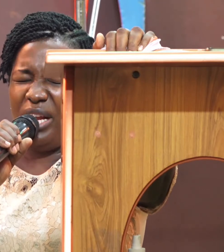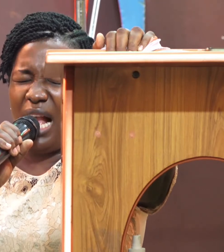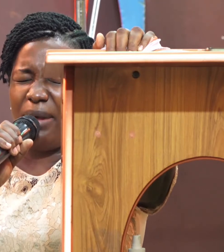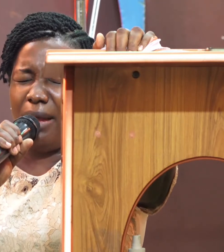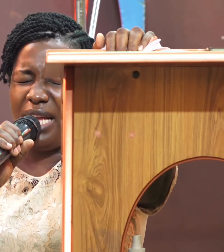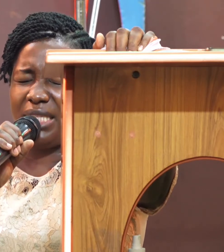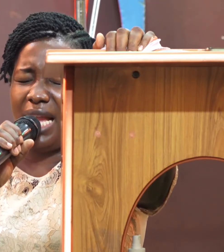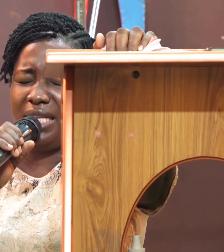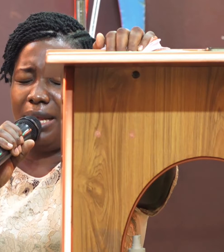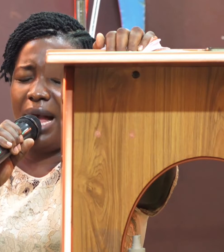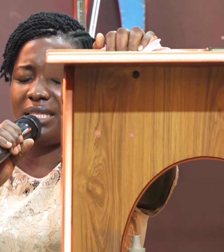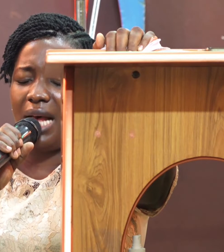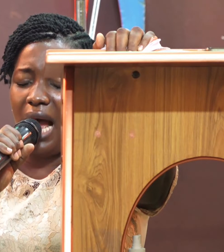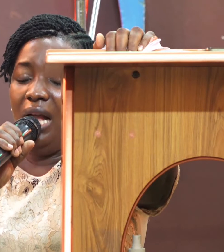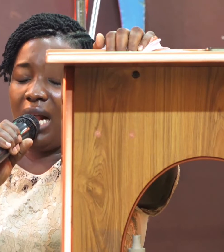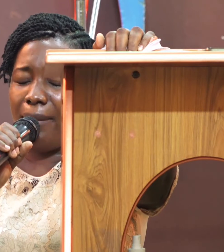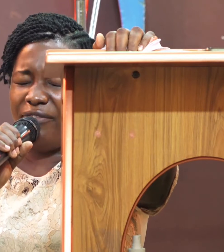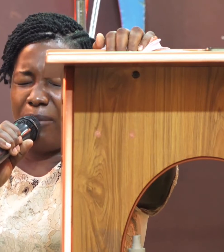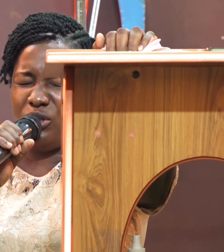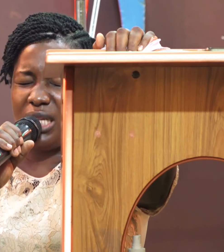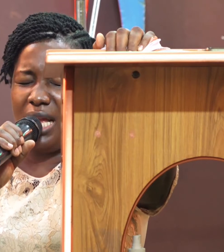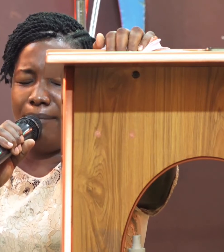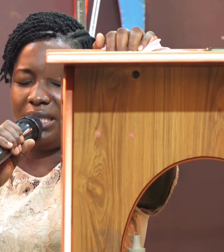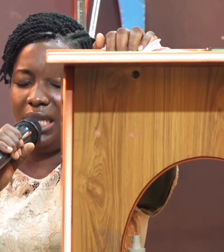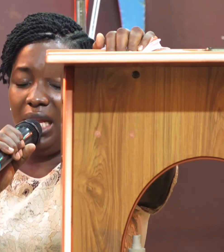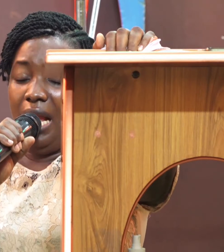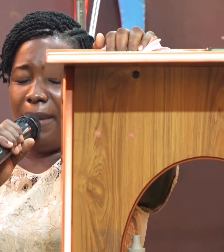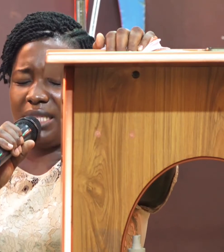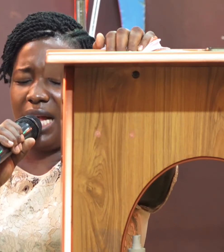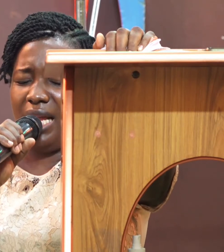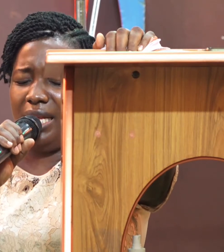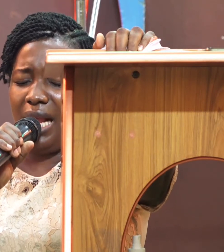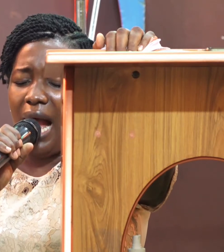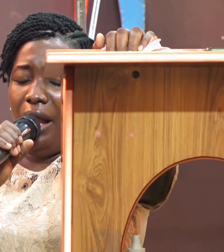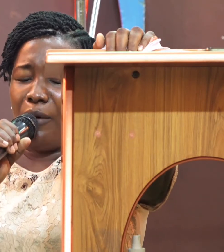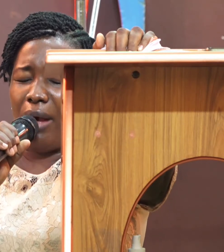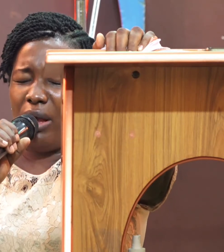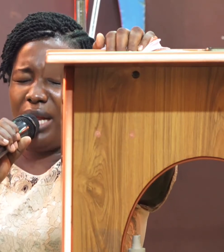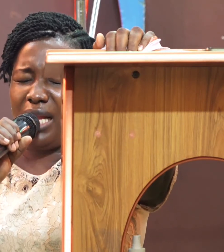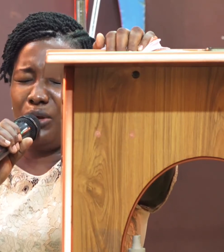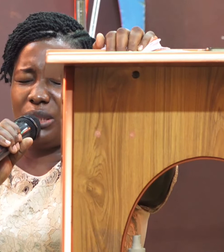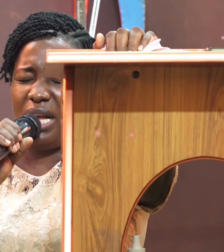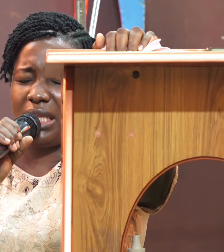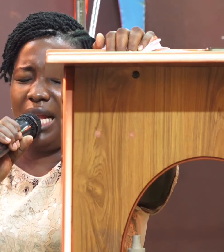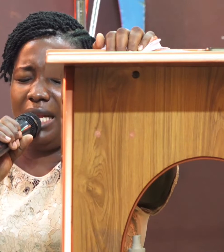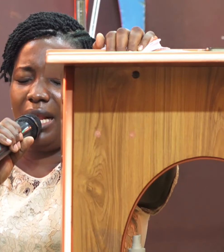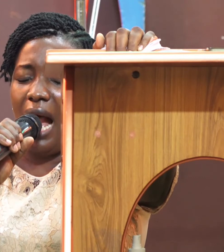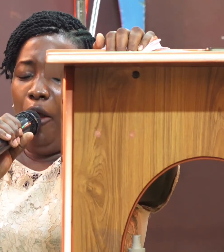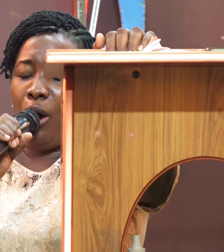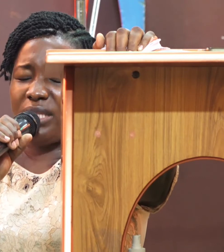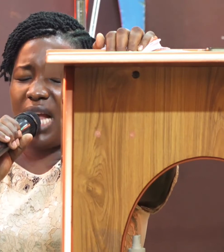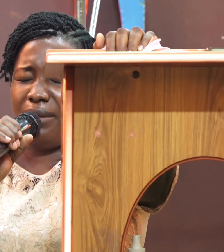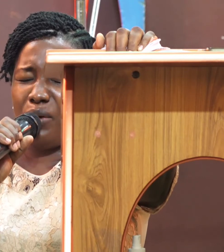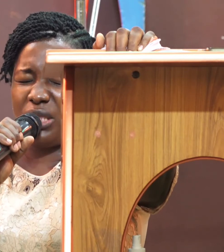endiga obuliga abaana ba Isirayiri gye baasala nga bava mu nsi ey'emisiri baasala endiga wabawa ebiragiro nti basala